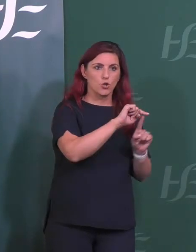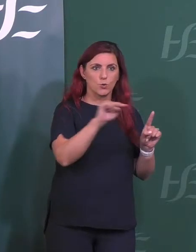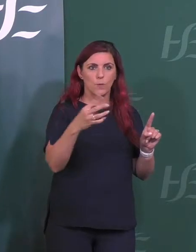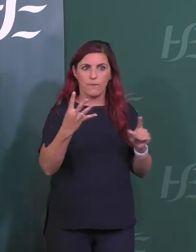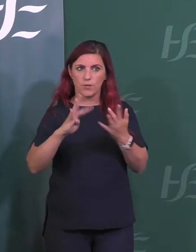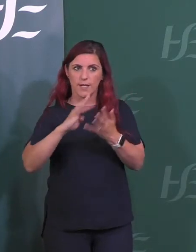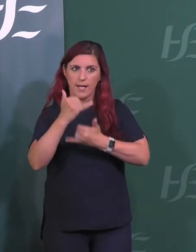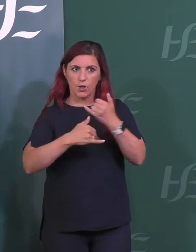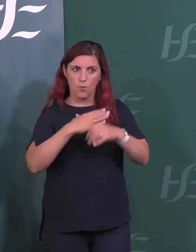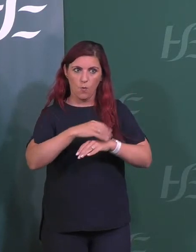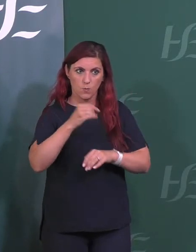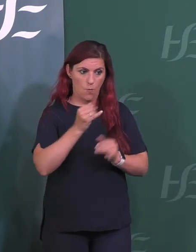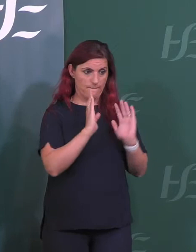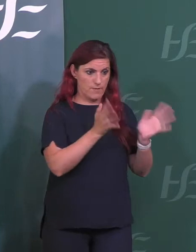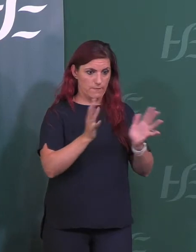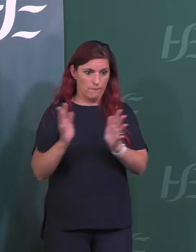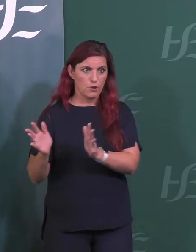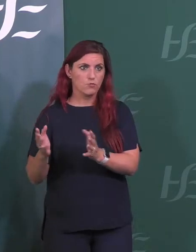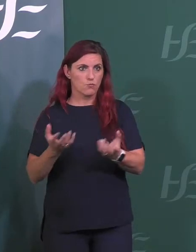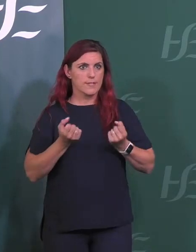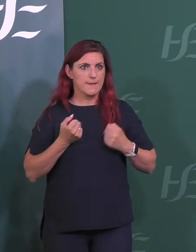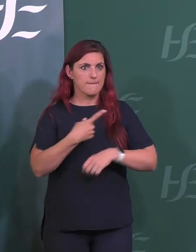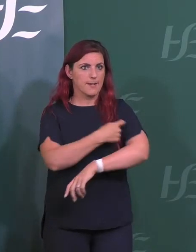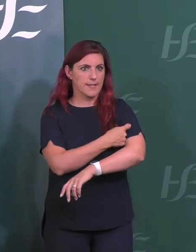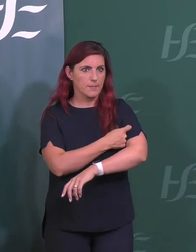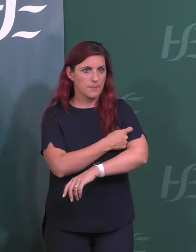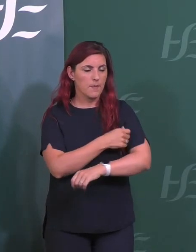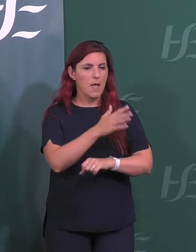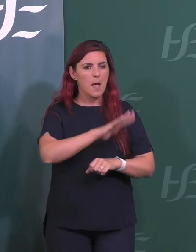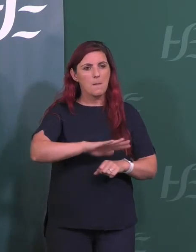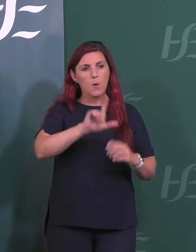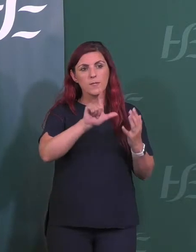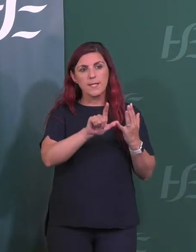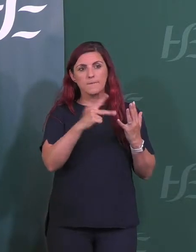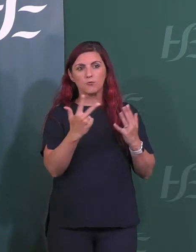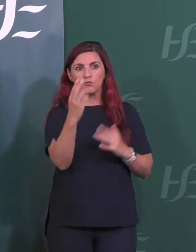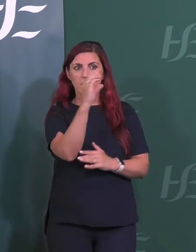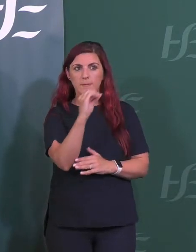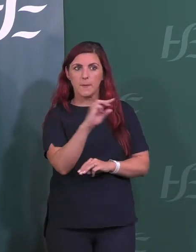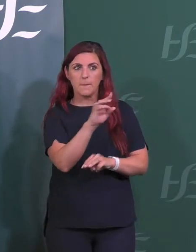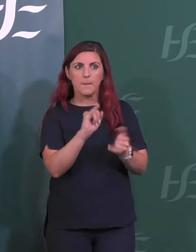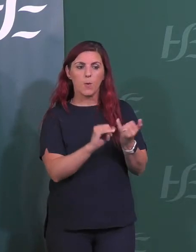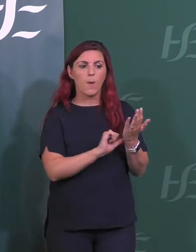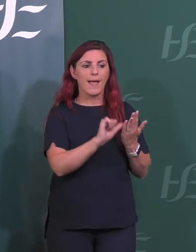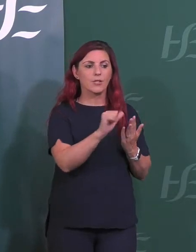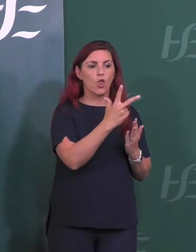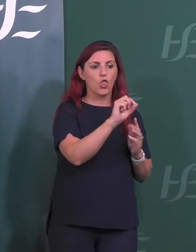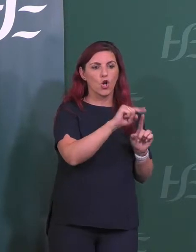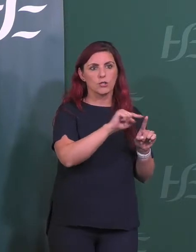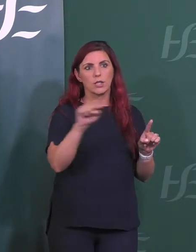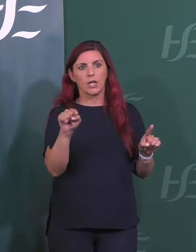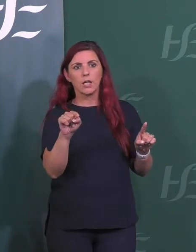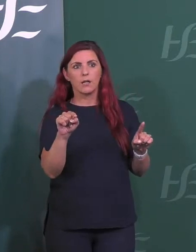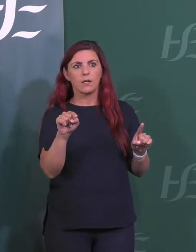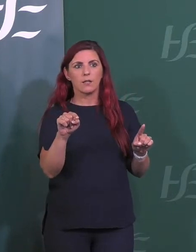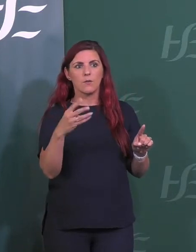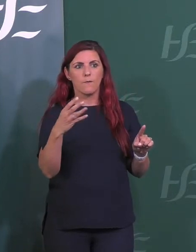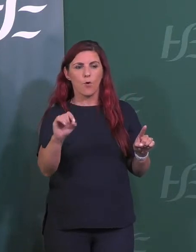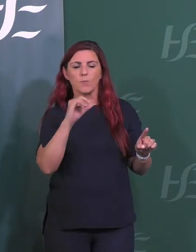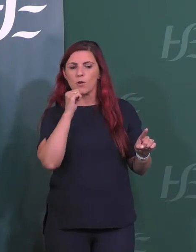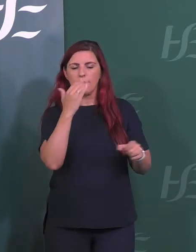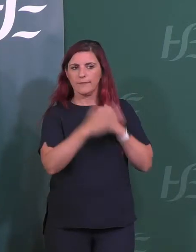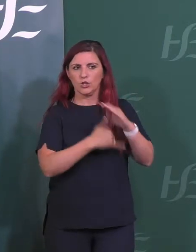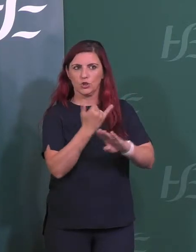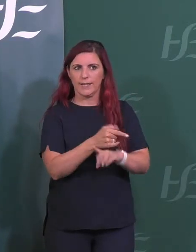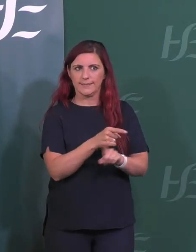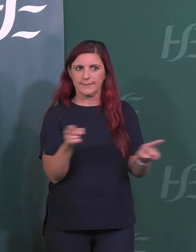49. Approximately about 73% at the moment for those aged 30 plus, but they're not fully completed there